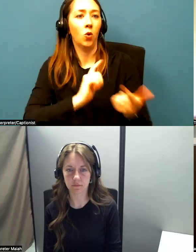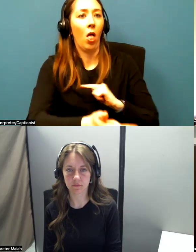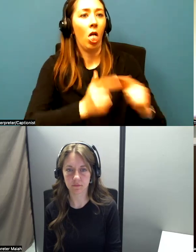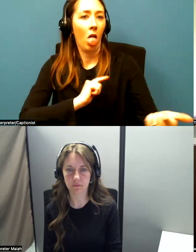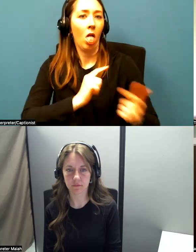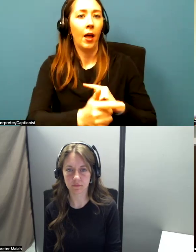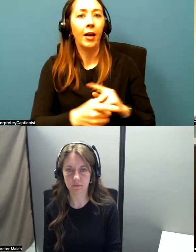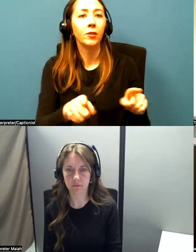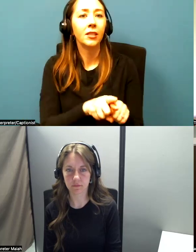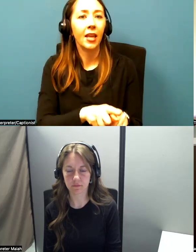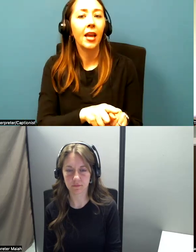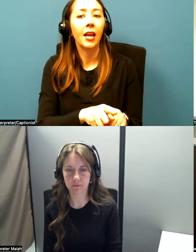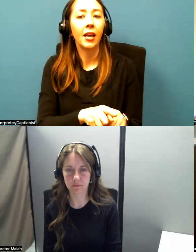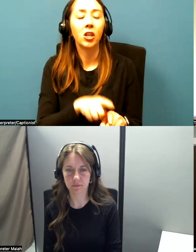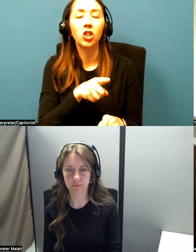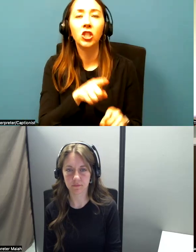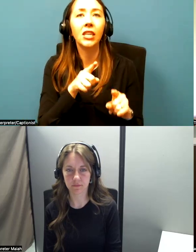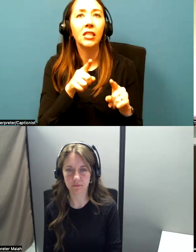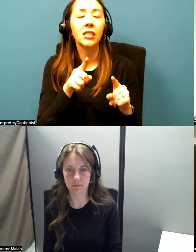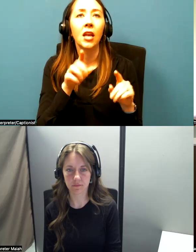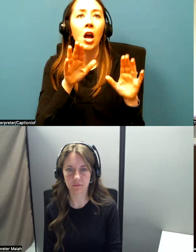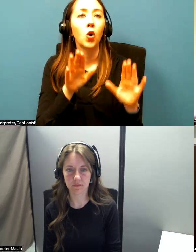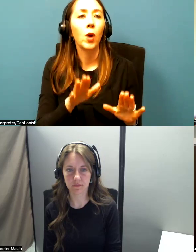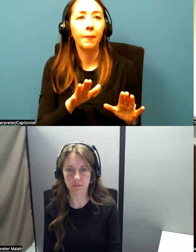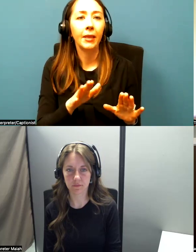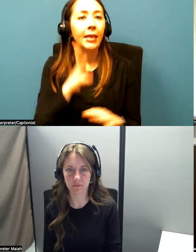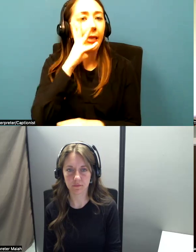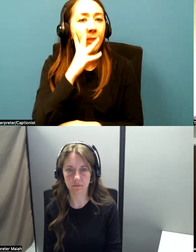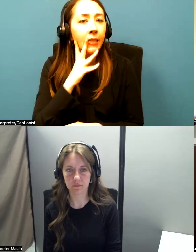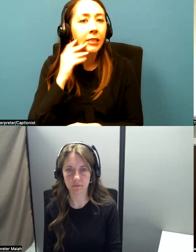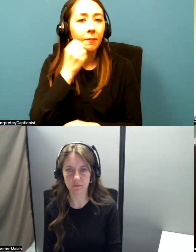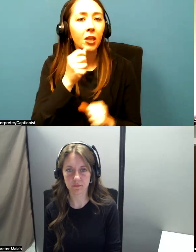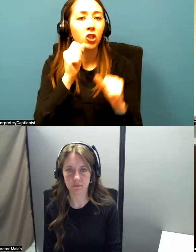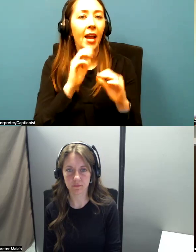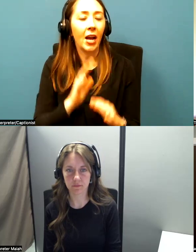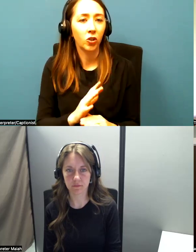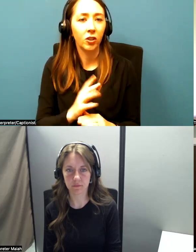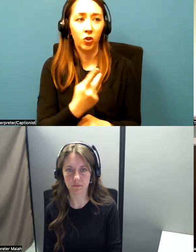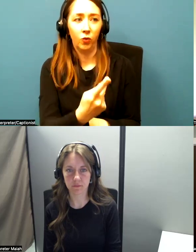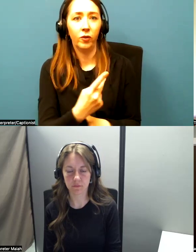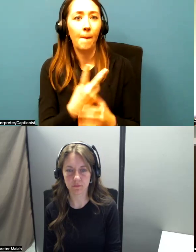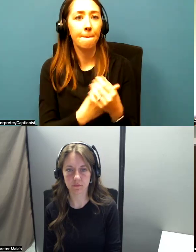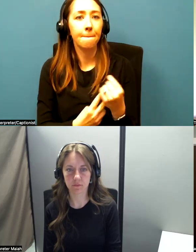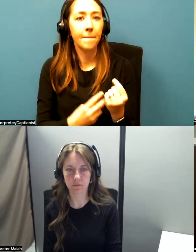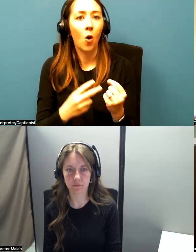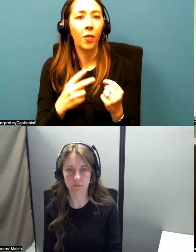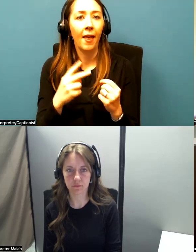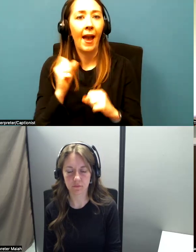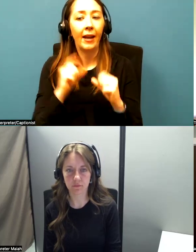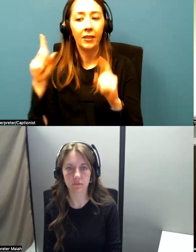that for me. She's an incredibly experienced actress. We've both been acting since we were